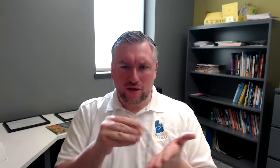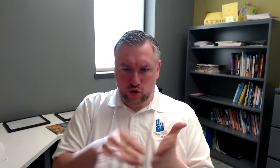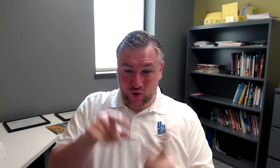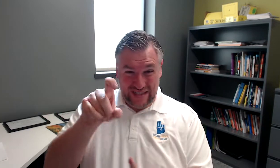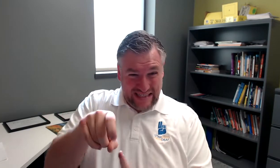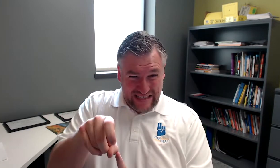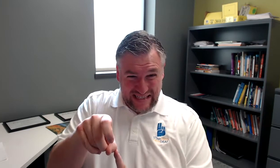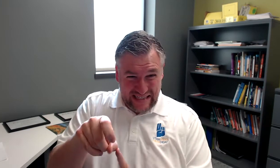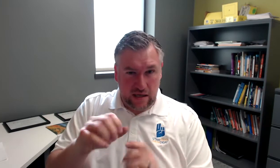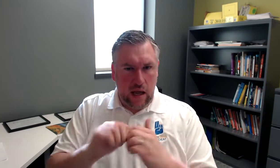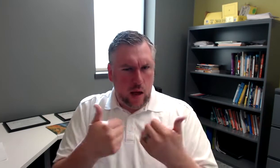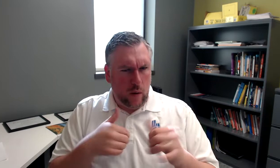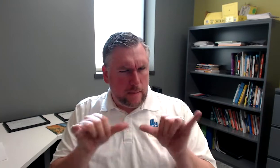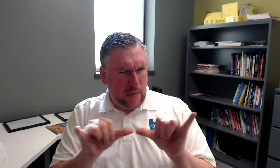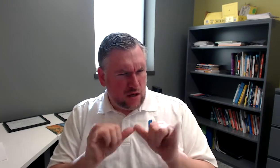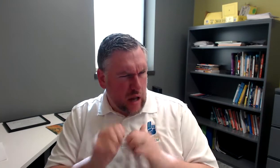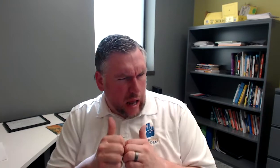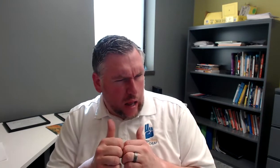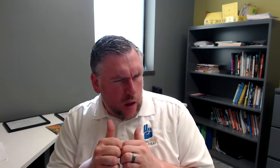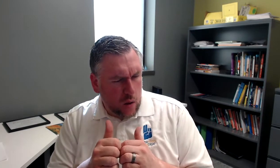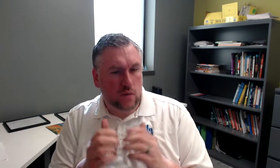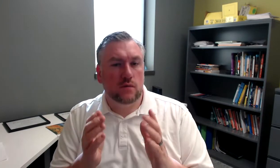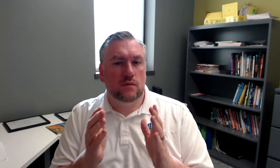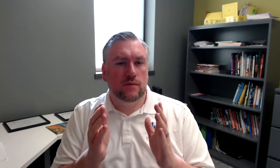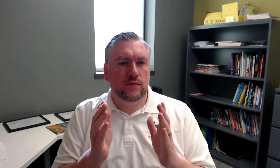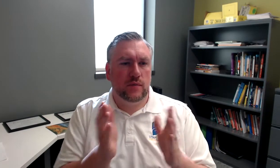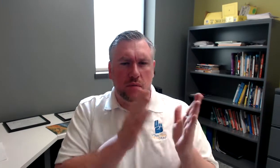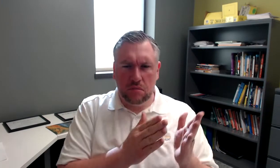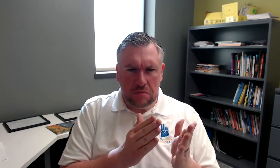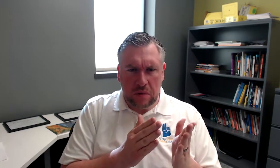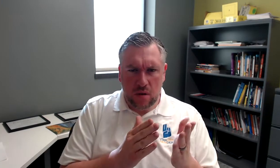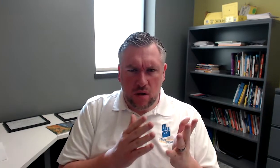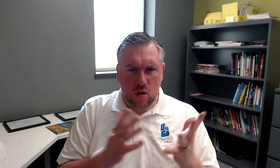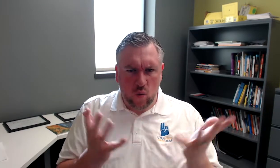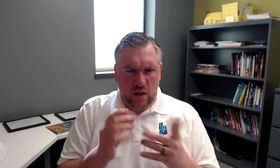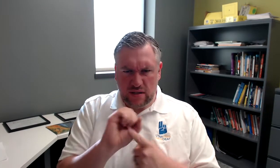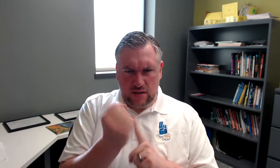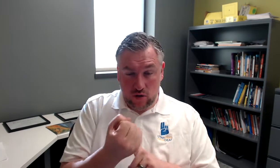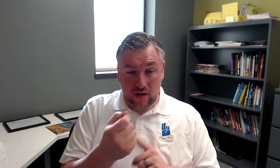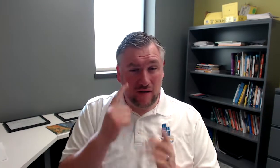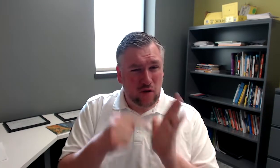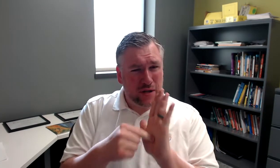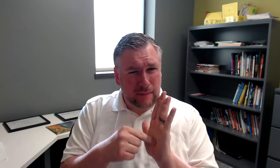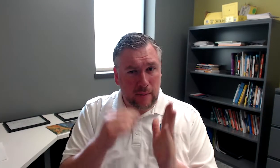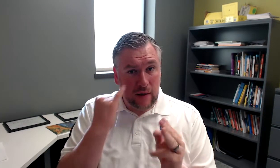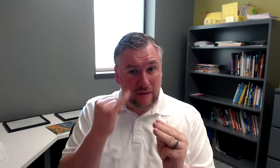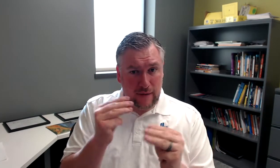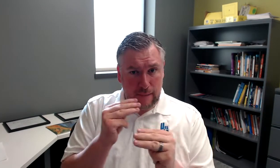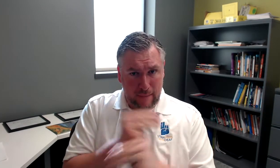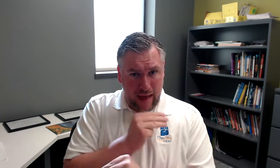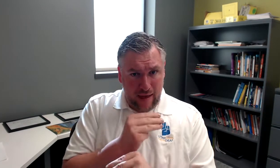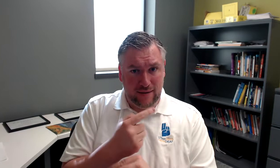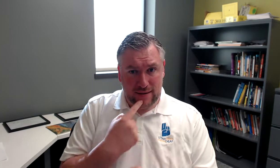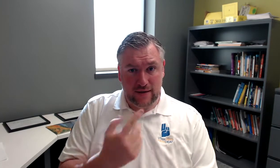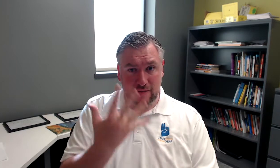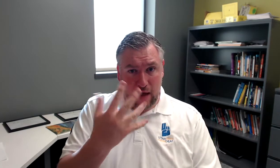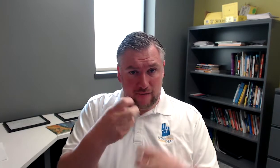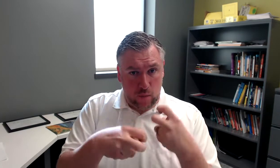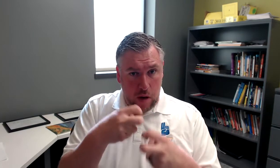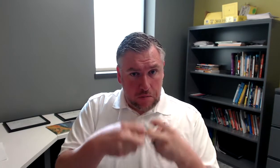then set the goal? No. What does the student need? And then how am I going to measure that need? And then what's kind of the situation? For